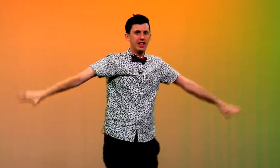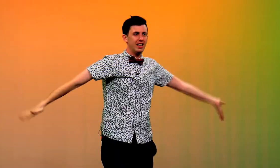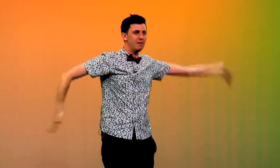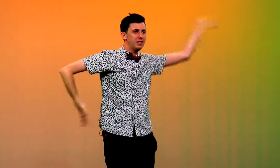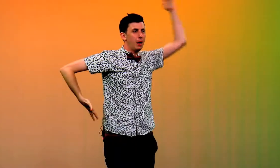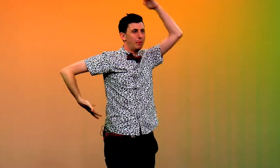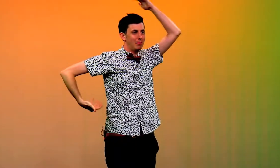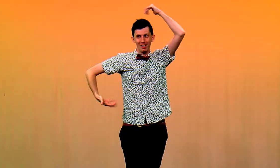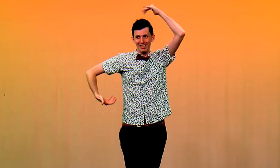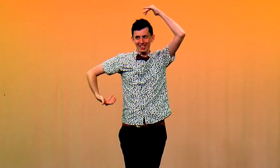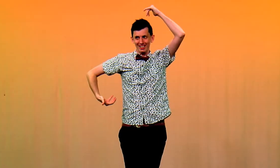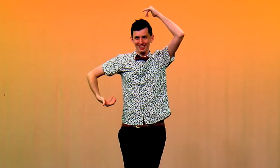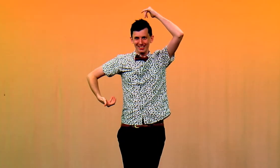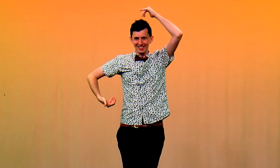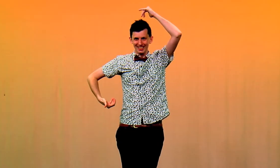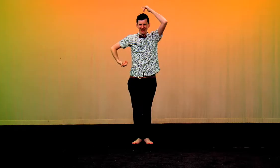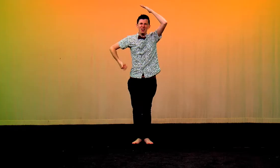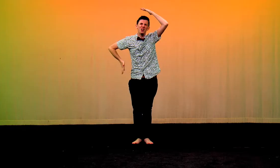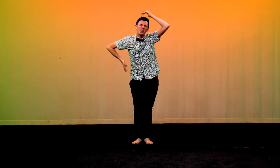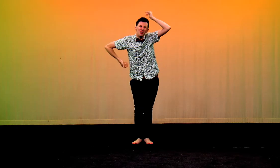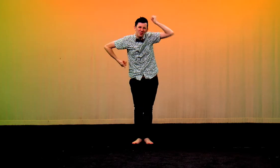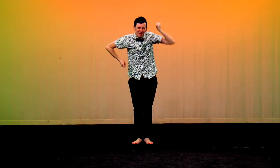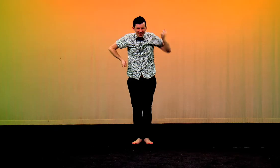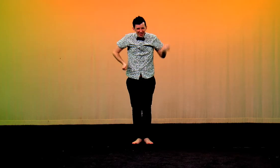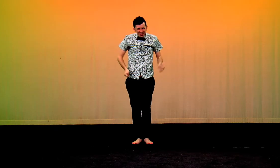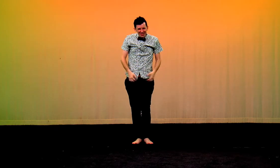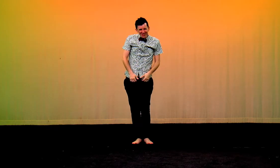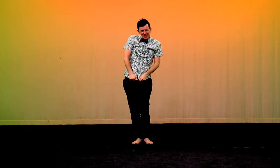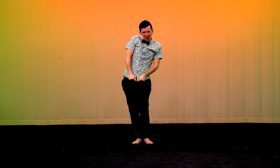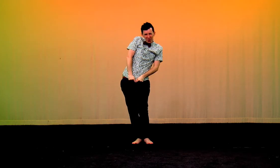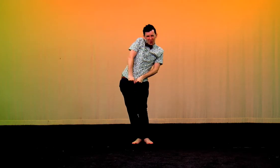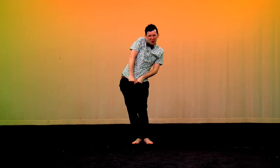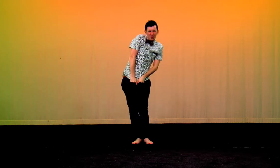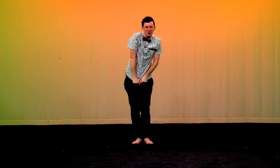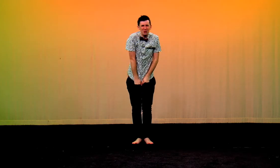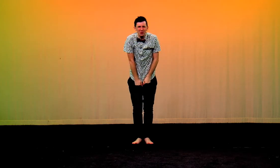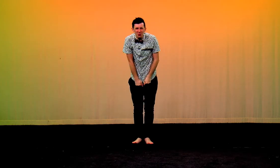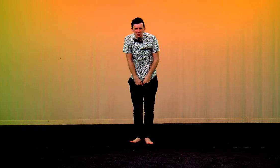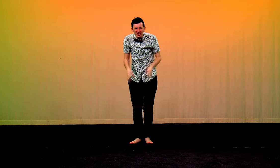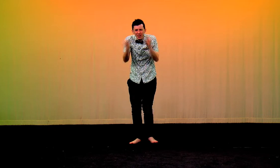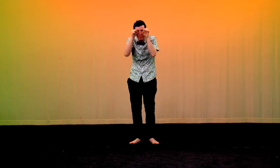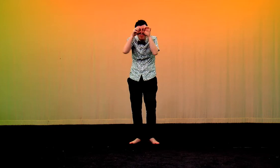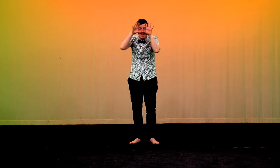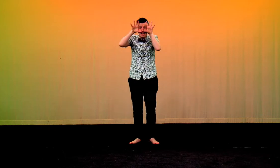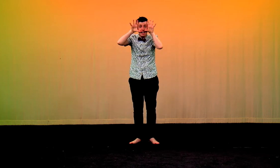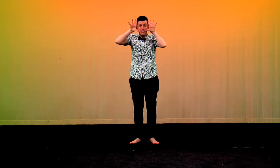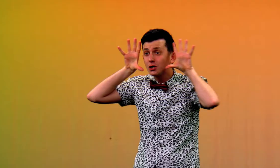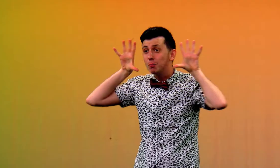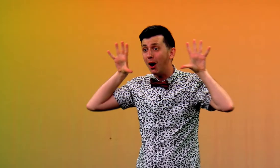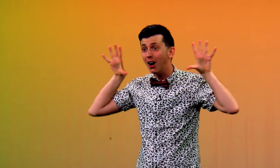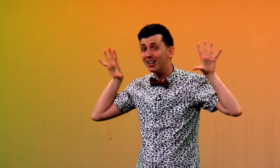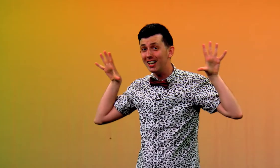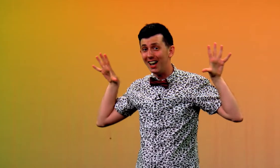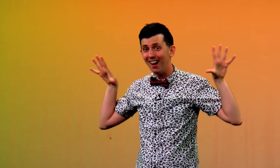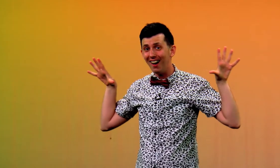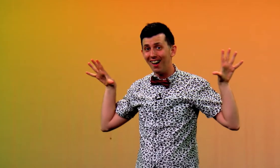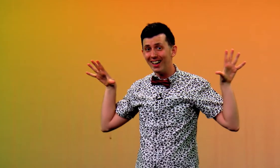lived monkey. Oh, monkey was so cute. He had big sparkly eyes,